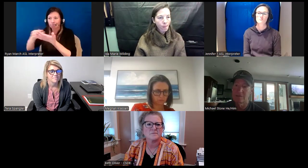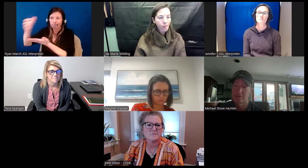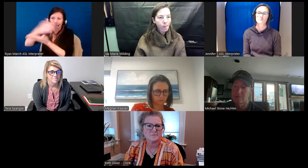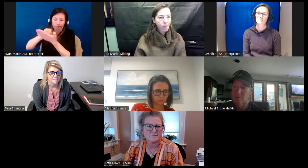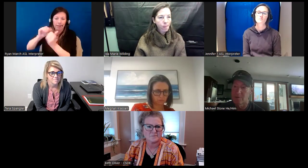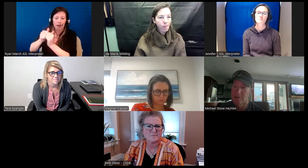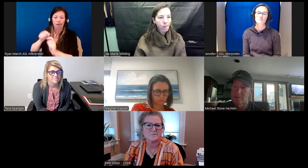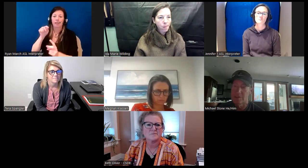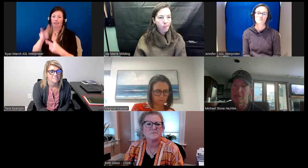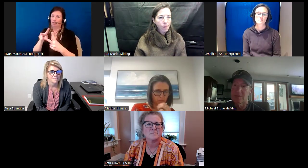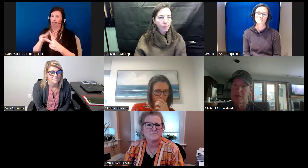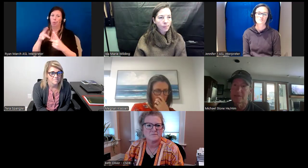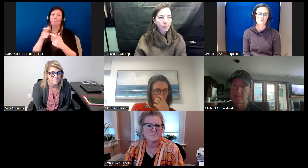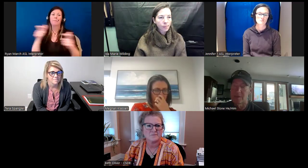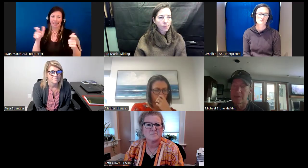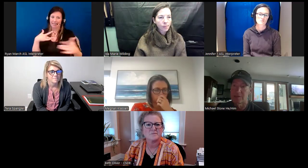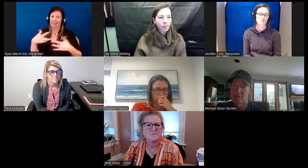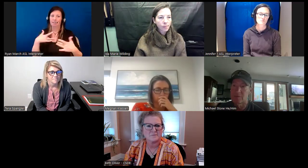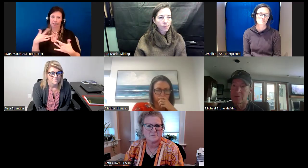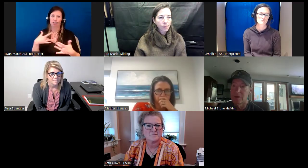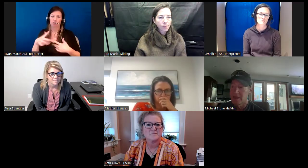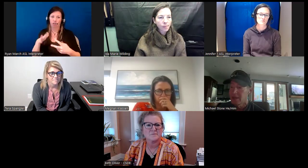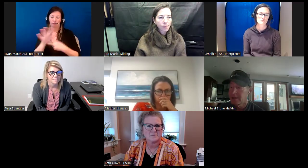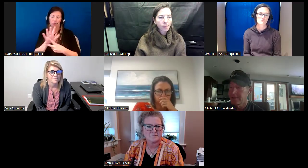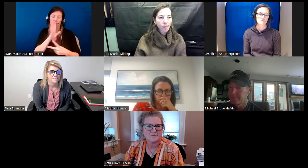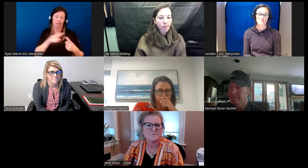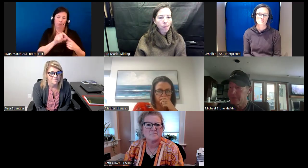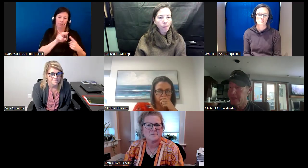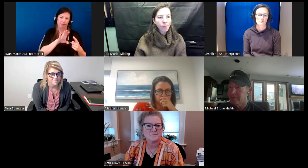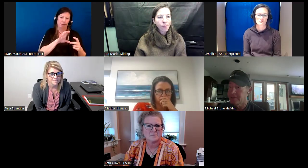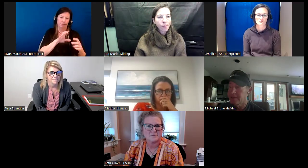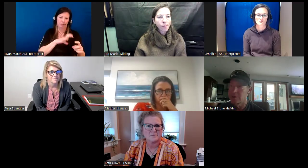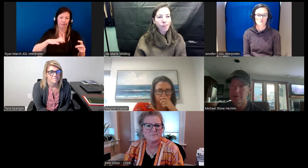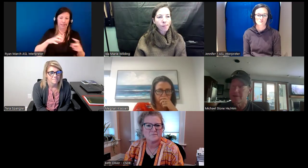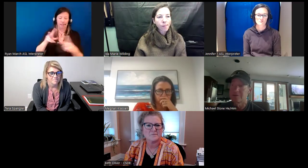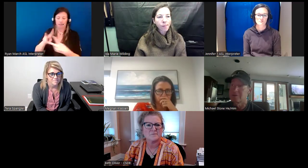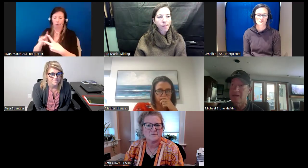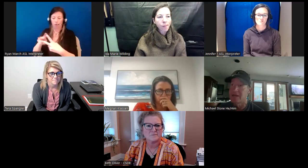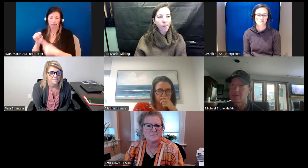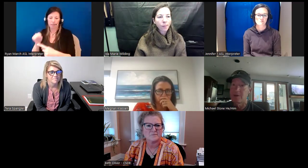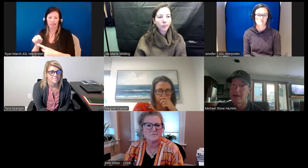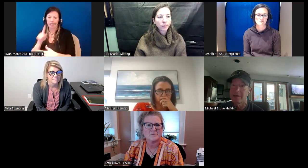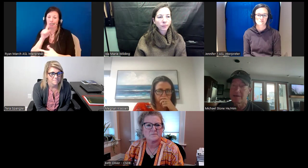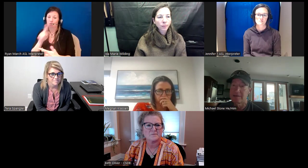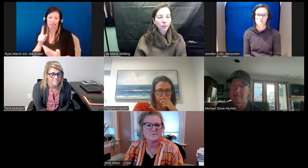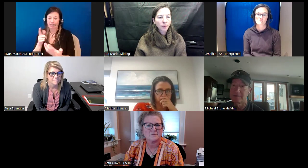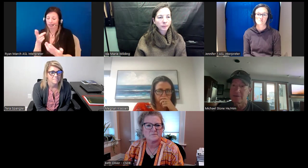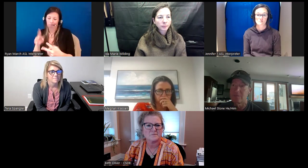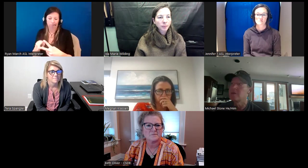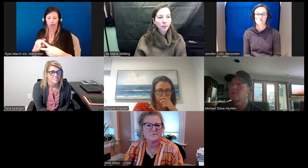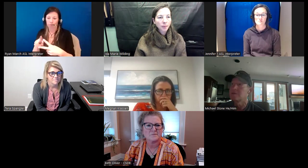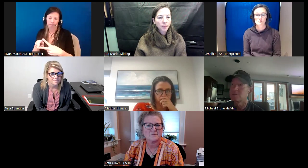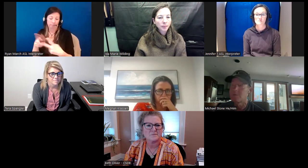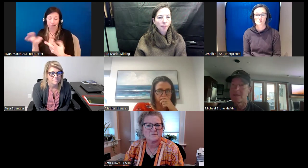of concern when we talked about the subcommittees in general, and really could occupy.